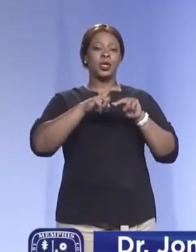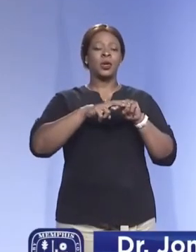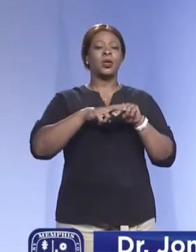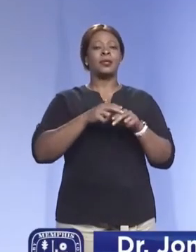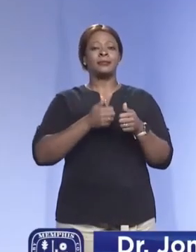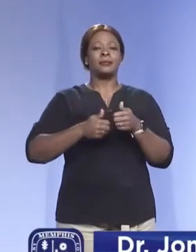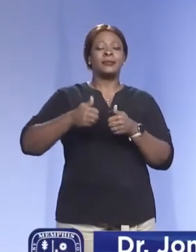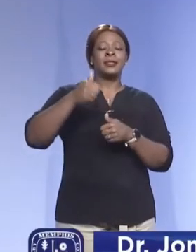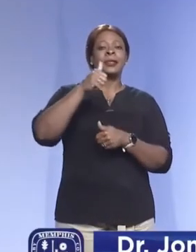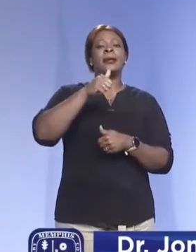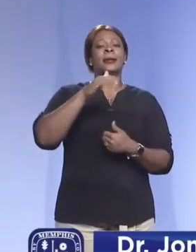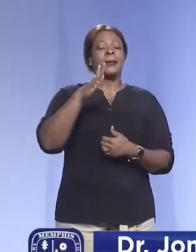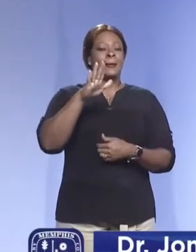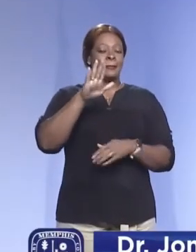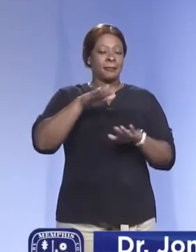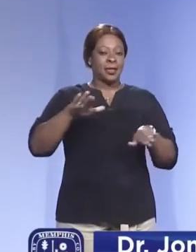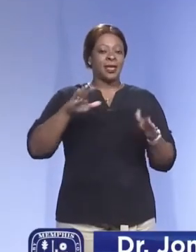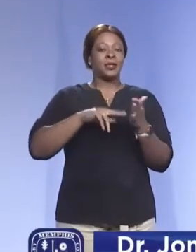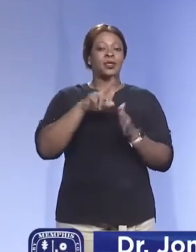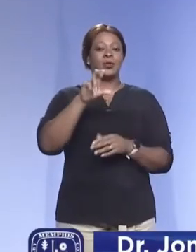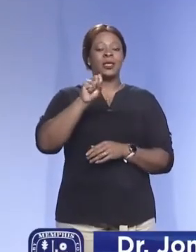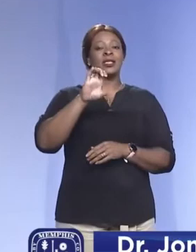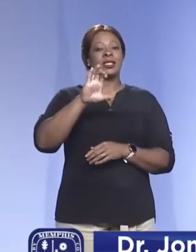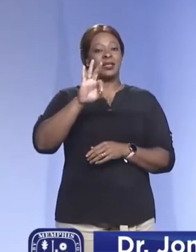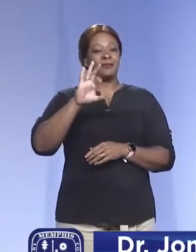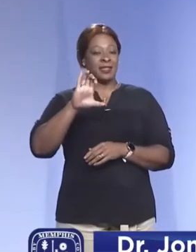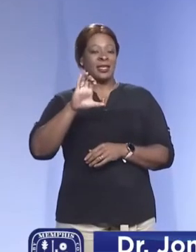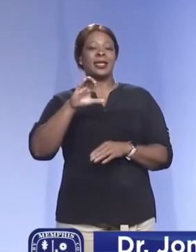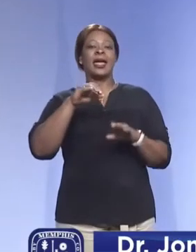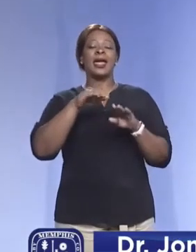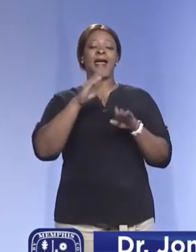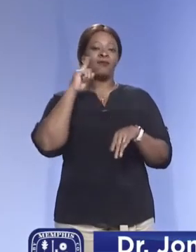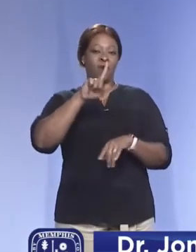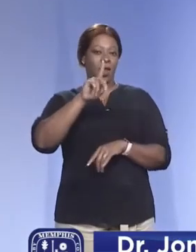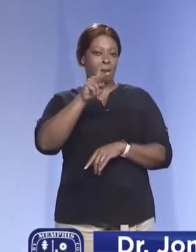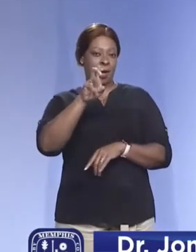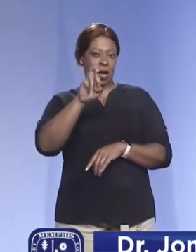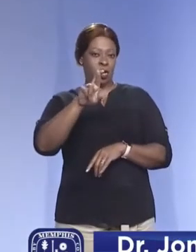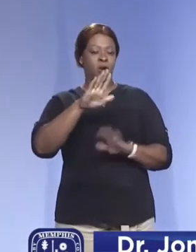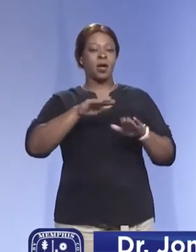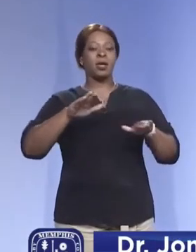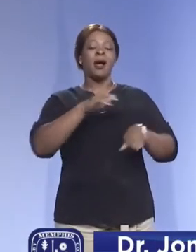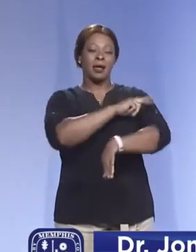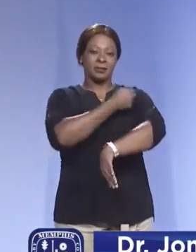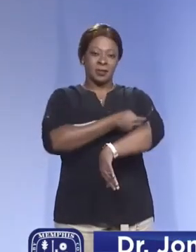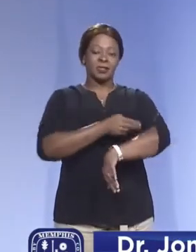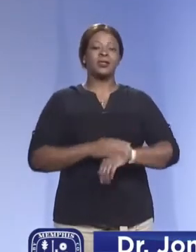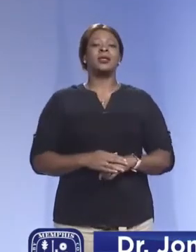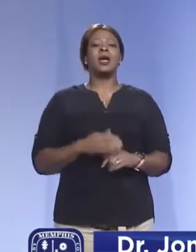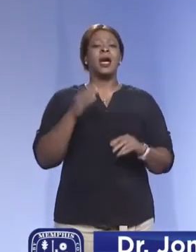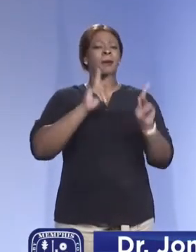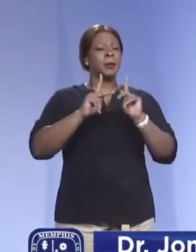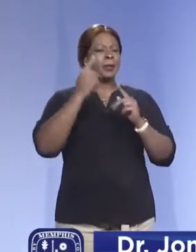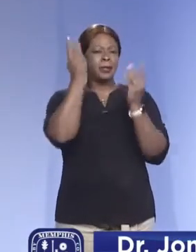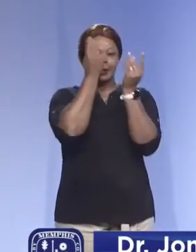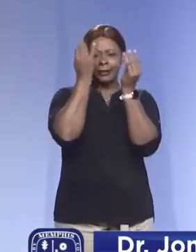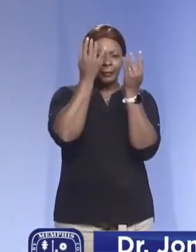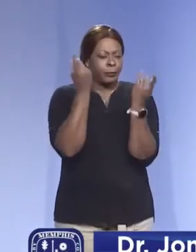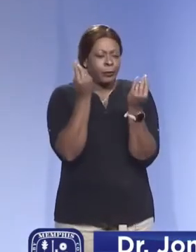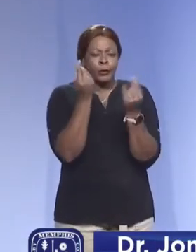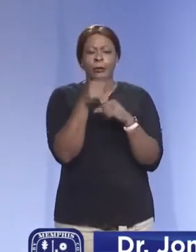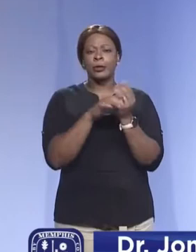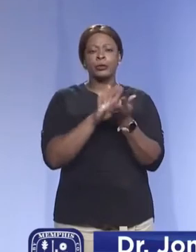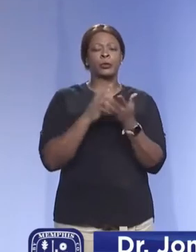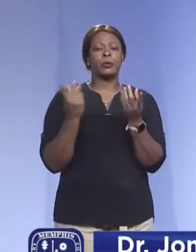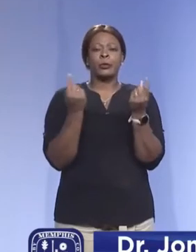at UTHSC and the Pediatrician-in-Chief at Le Bonheur. And I know the question on everyone's minds right now is, what are we doing about schools